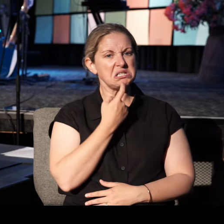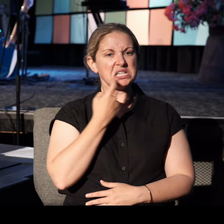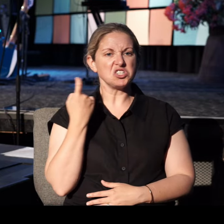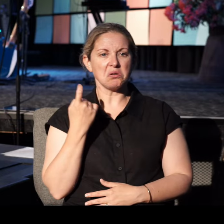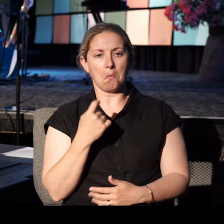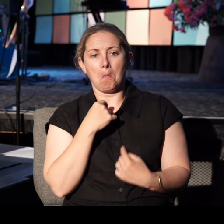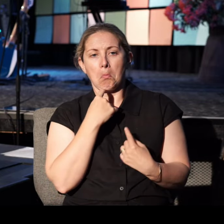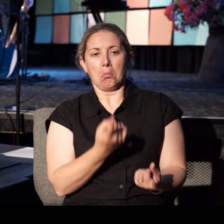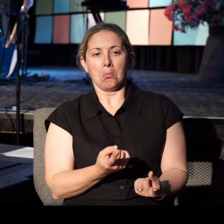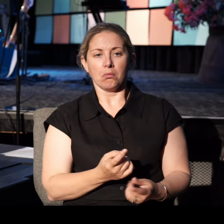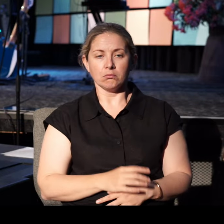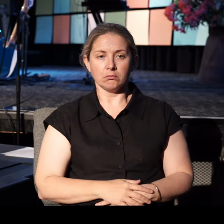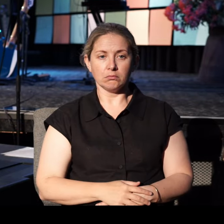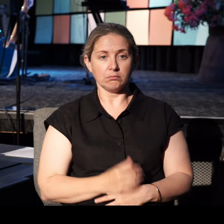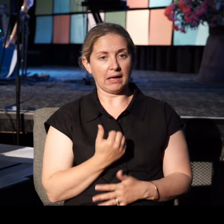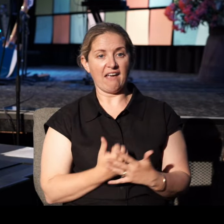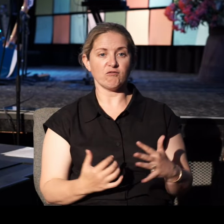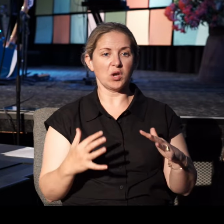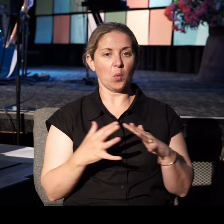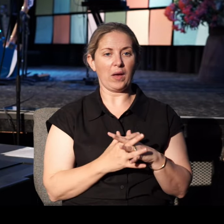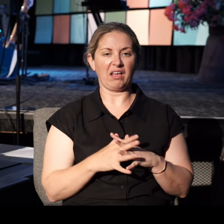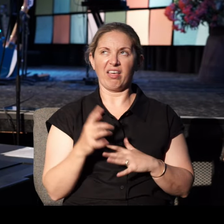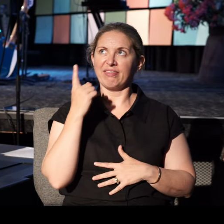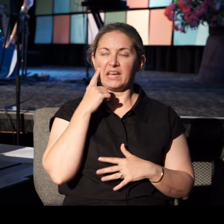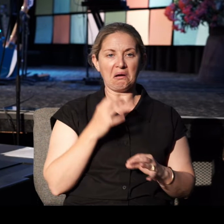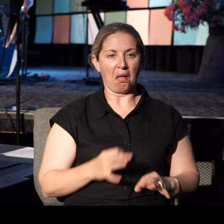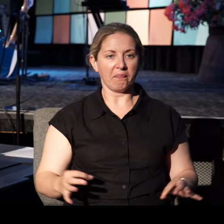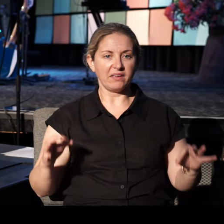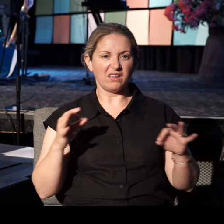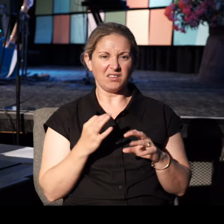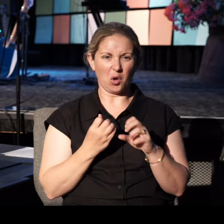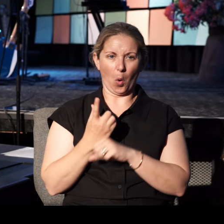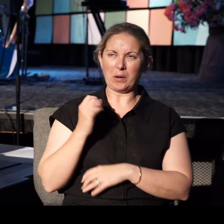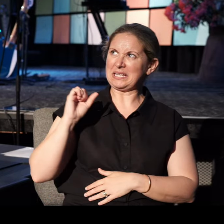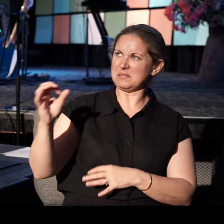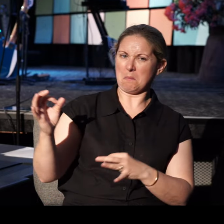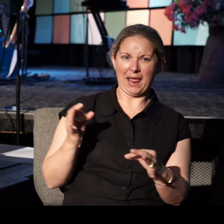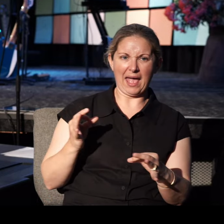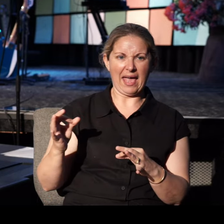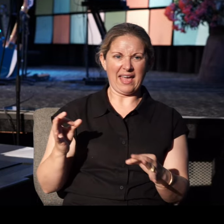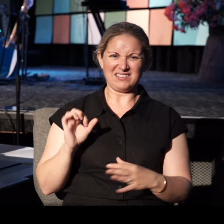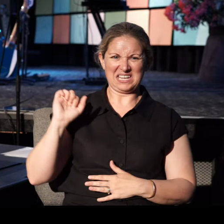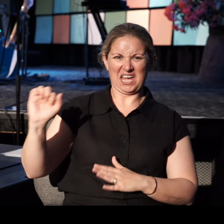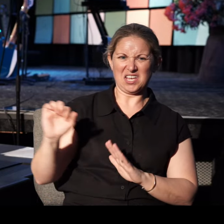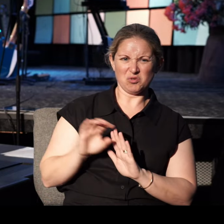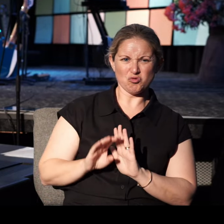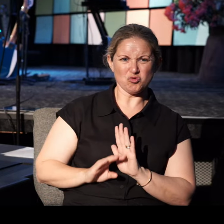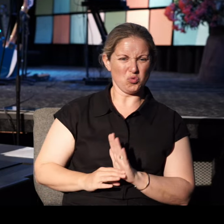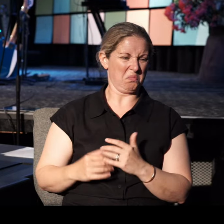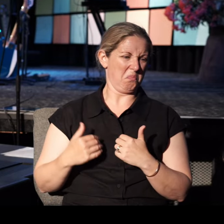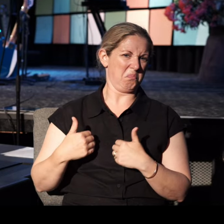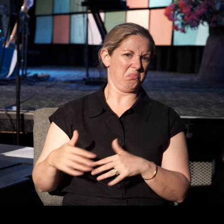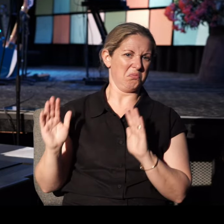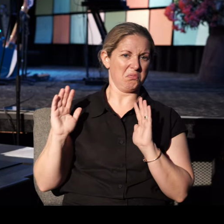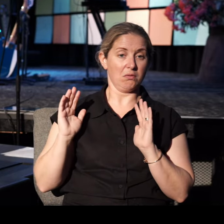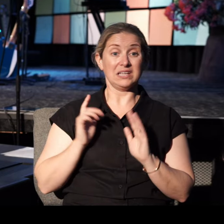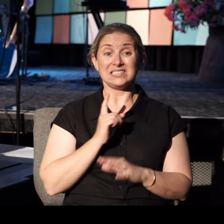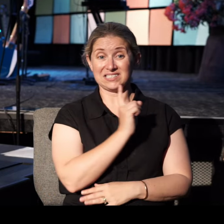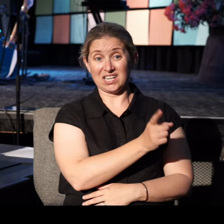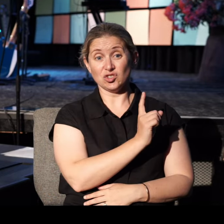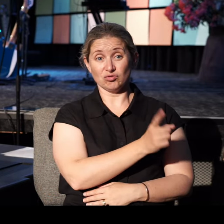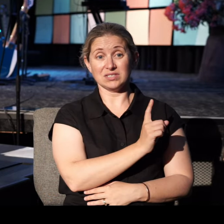and you find yourself week by week not thinking about the will of your Father and a desire to serve and please Him, you're in a very, very dangerous place.